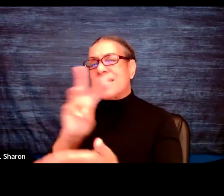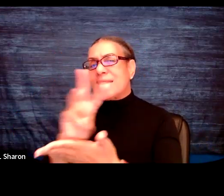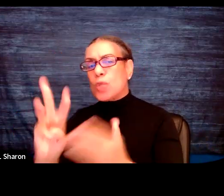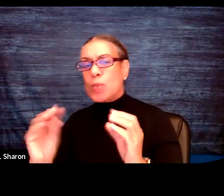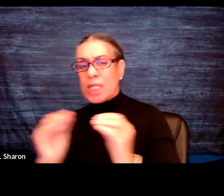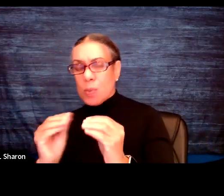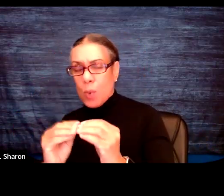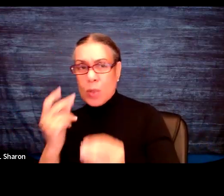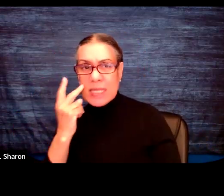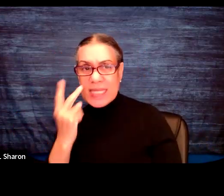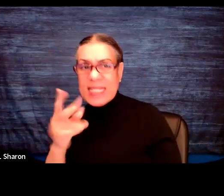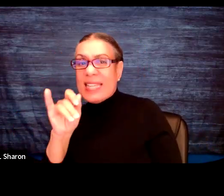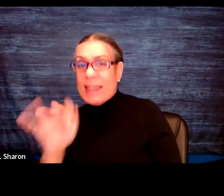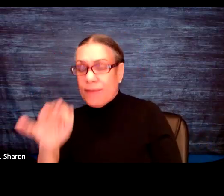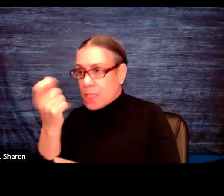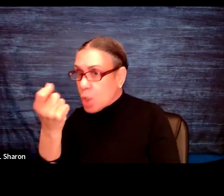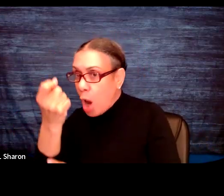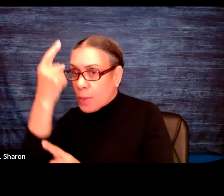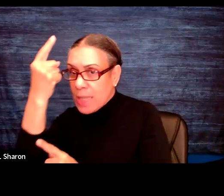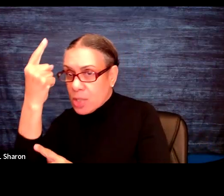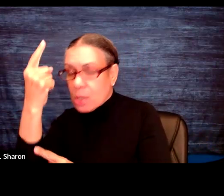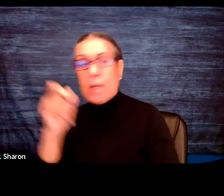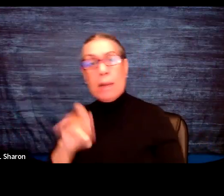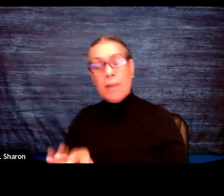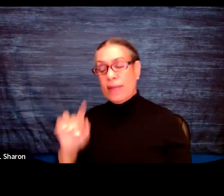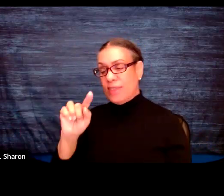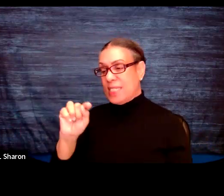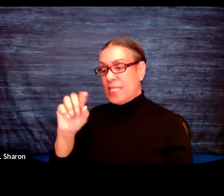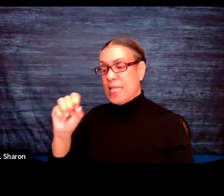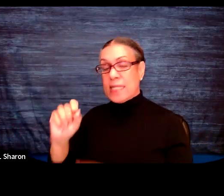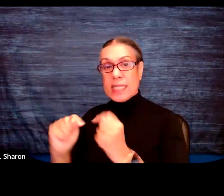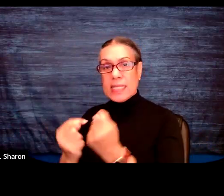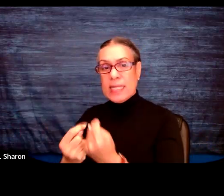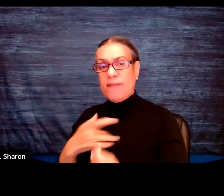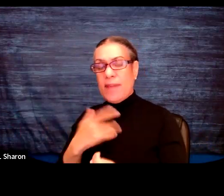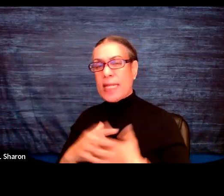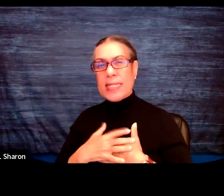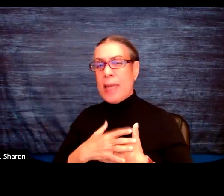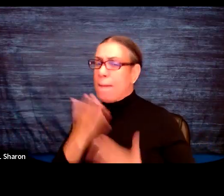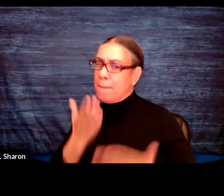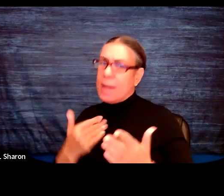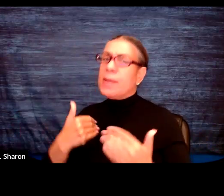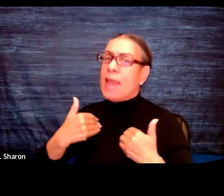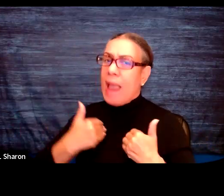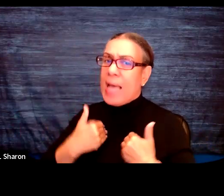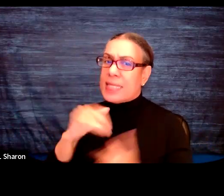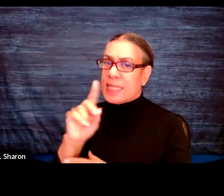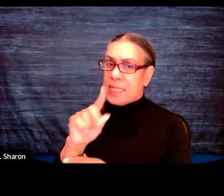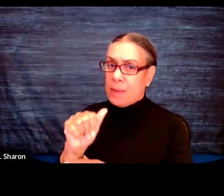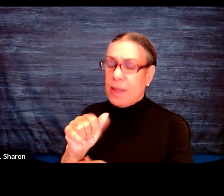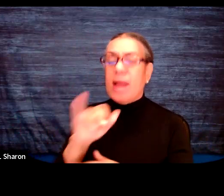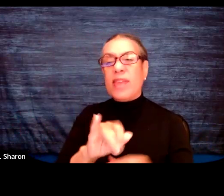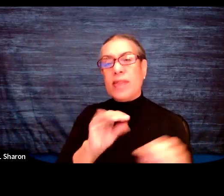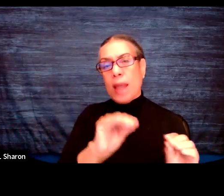that. If the MTSS team is concerned that this may be a result of a disability, it does get moved forward